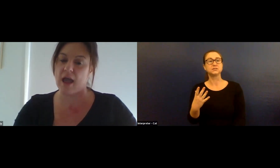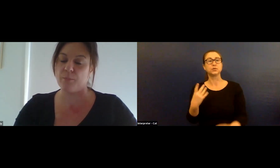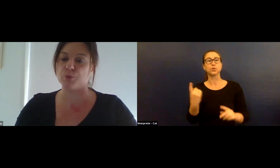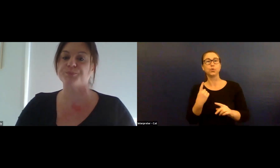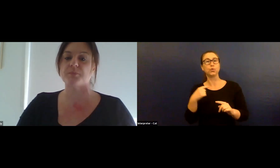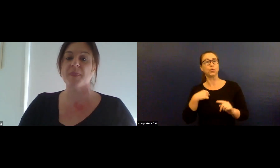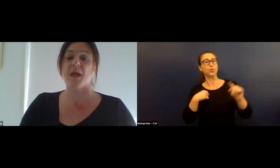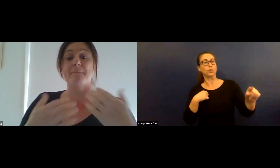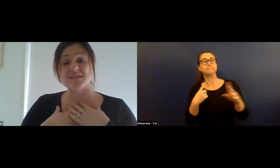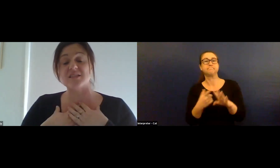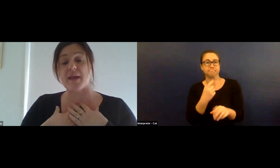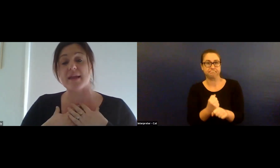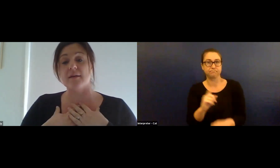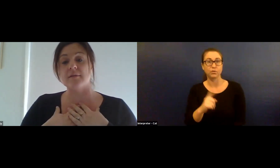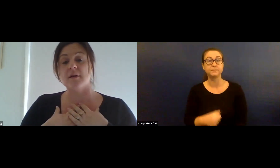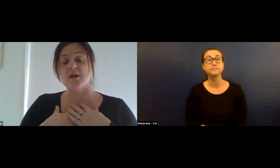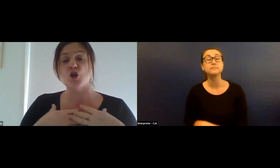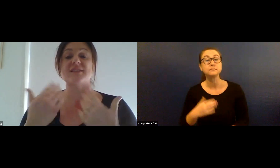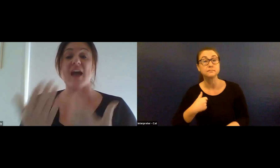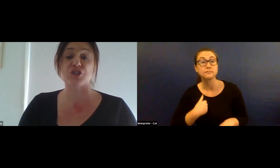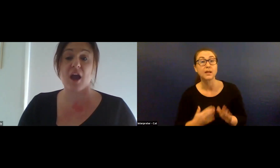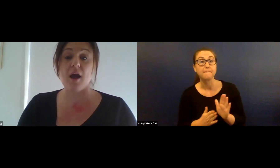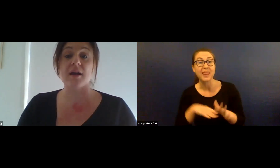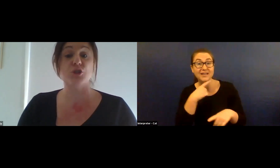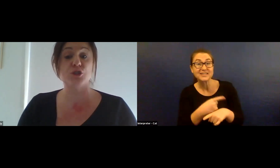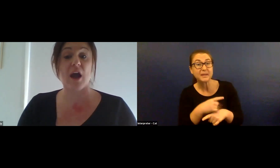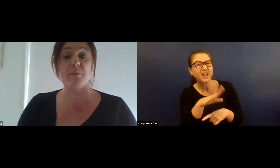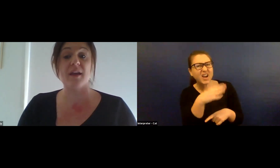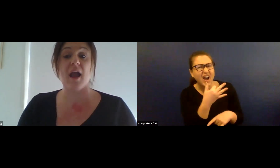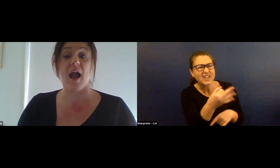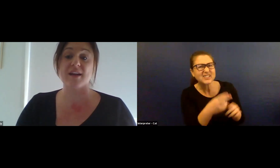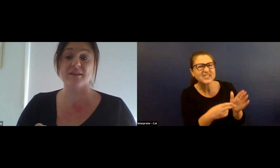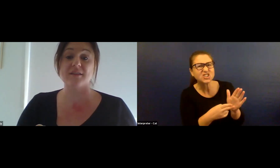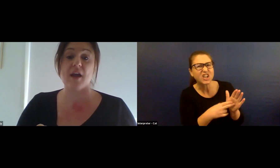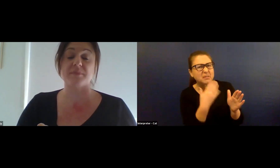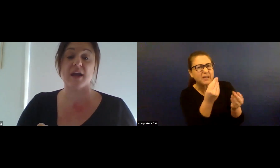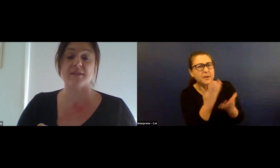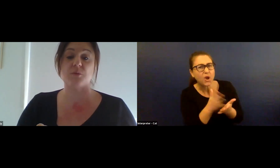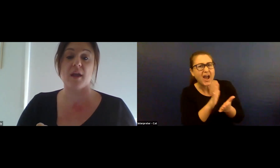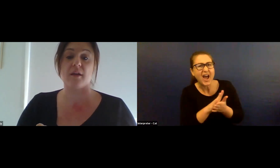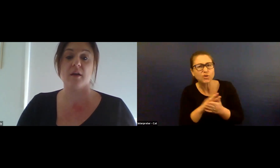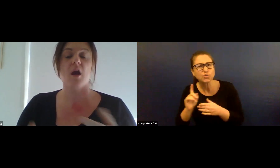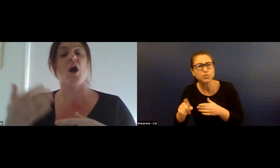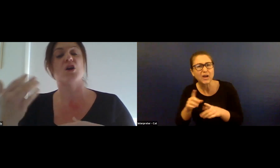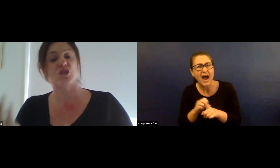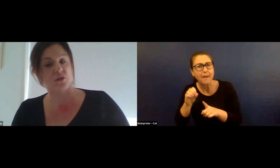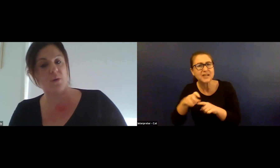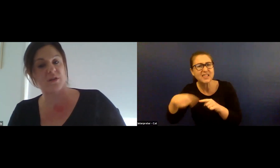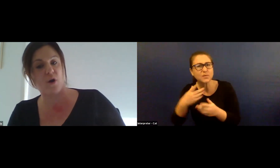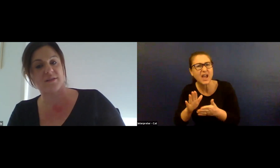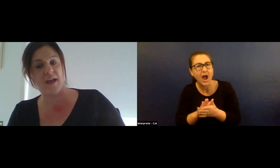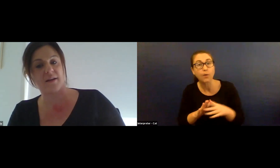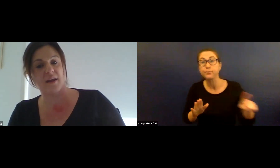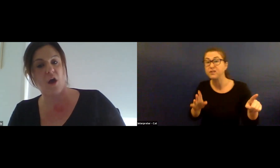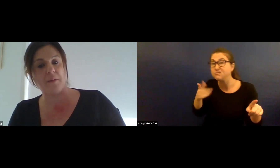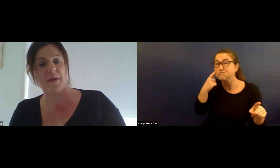for example, Melissa speaking, so Natasha, can you tell me how to get into the update this week? Just go into